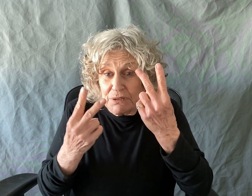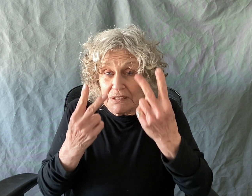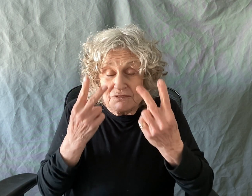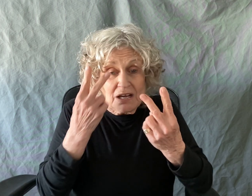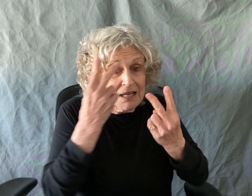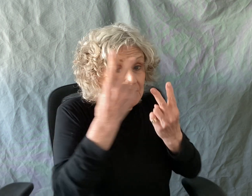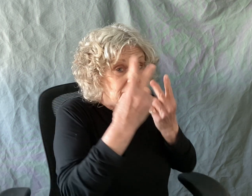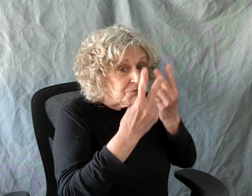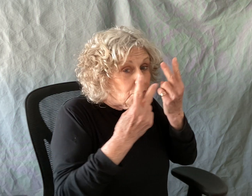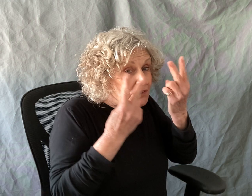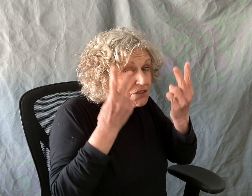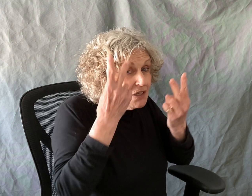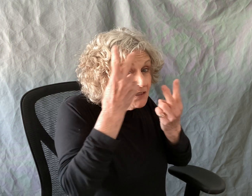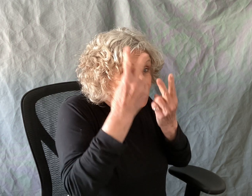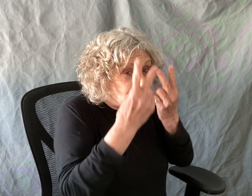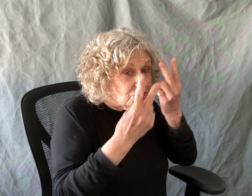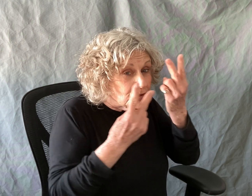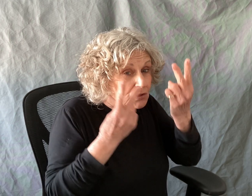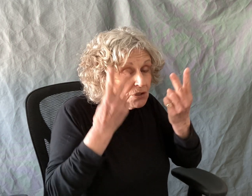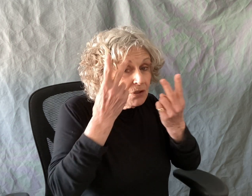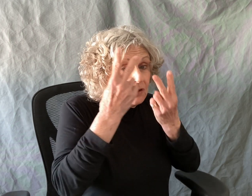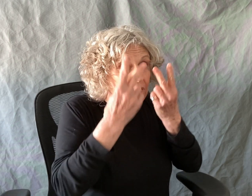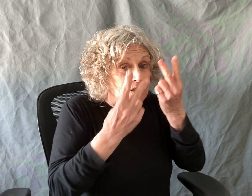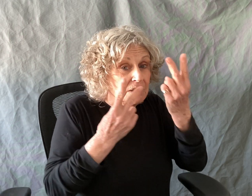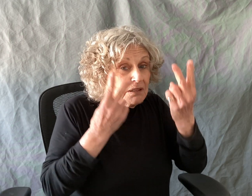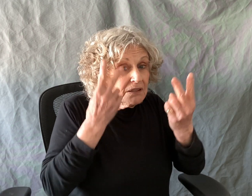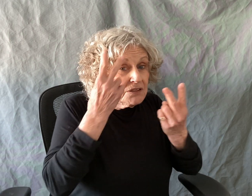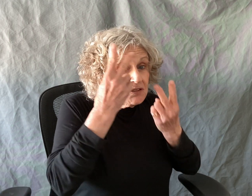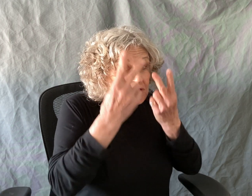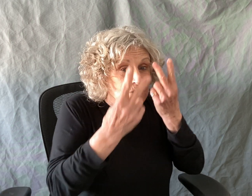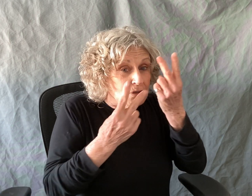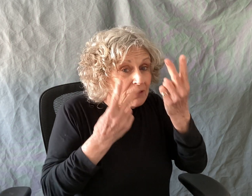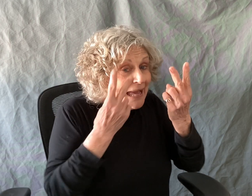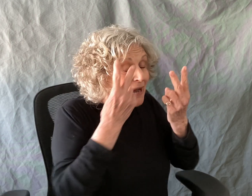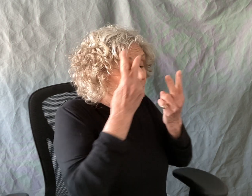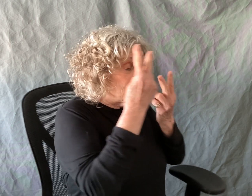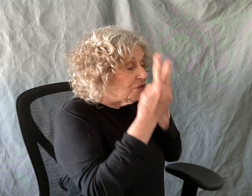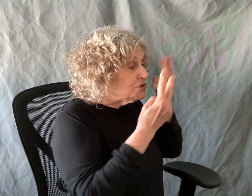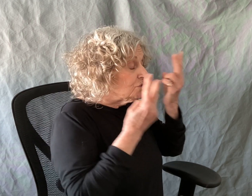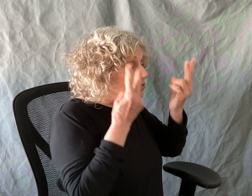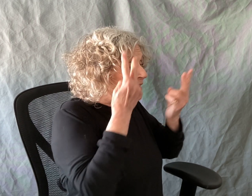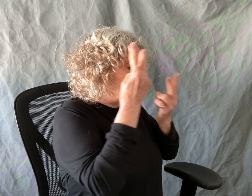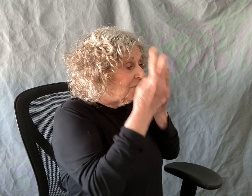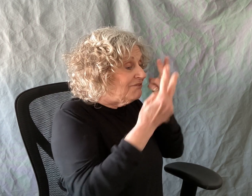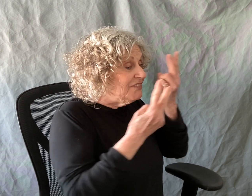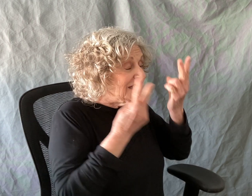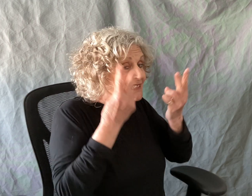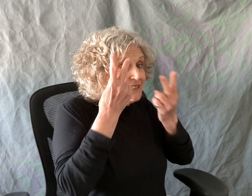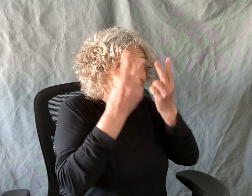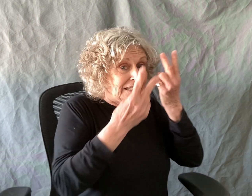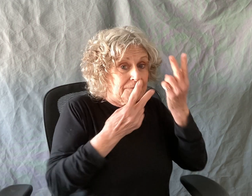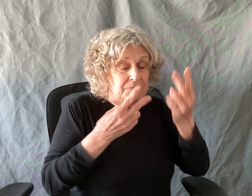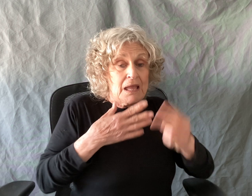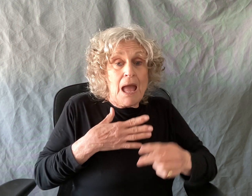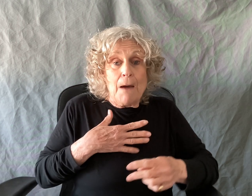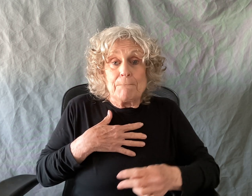of time. So we just kind of circle out, visiting.